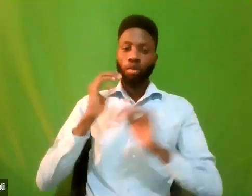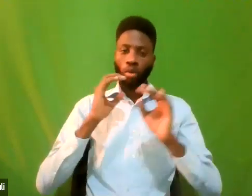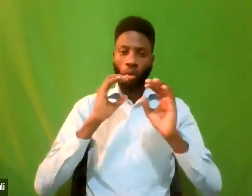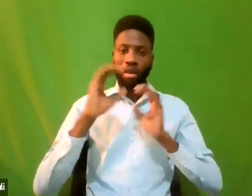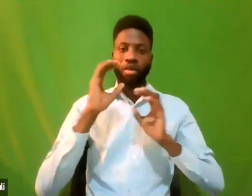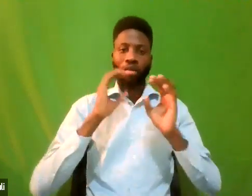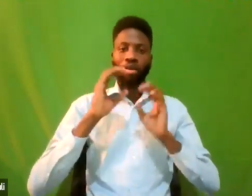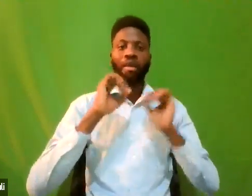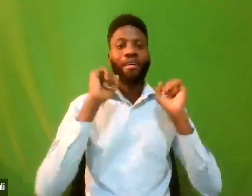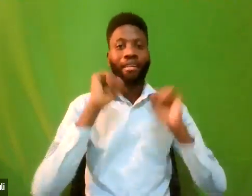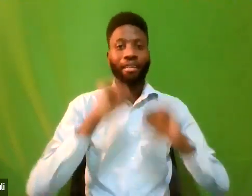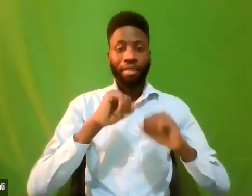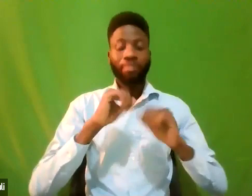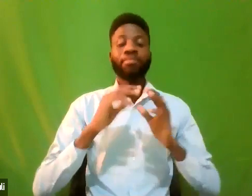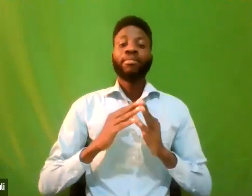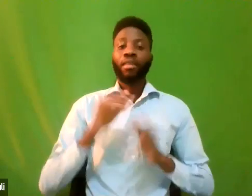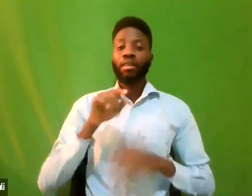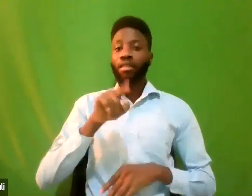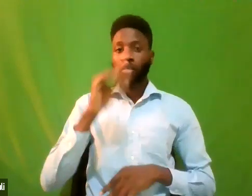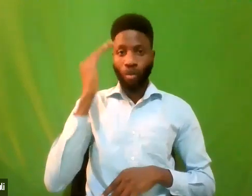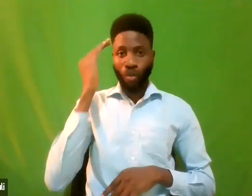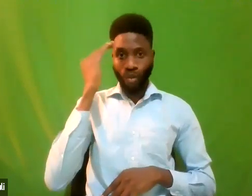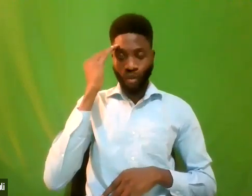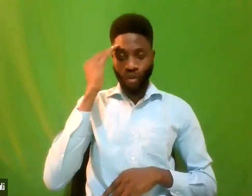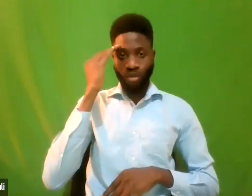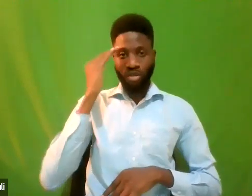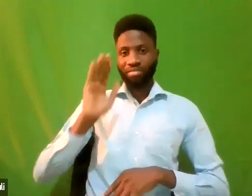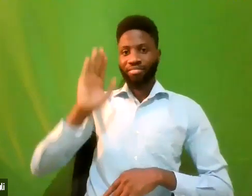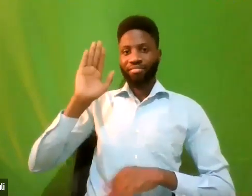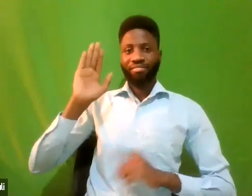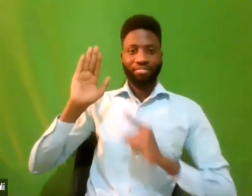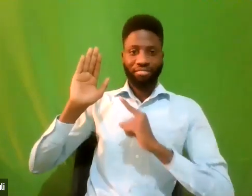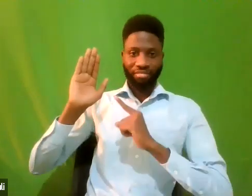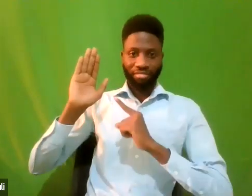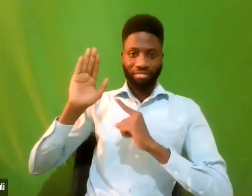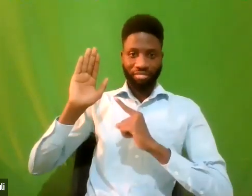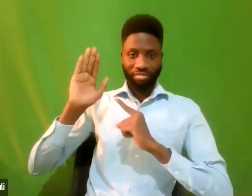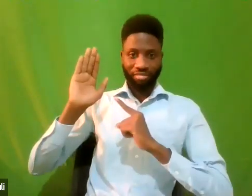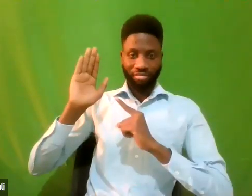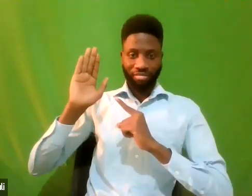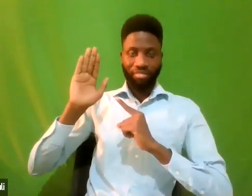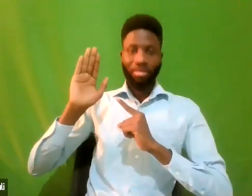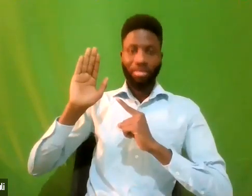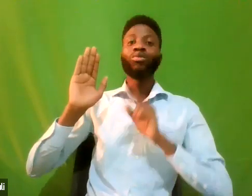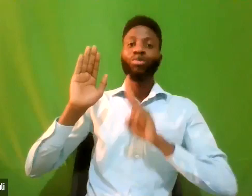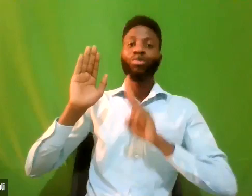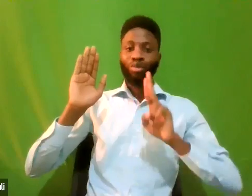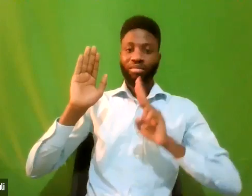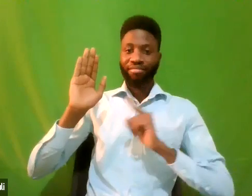So you know the raise hand function that we always use. You can also use the chat box, and we are going to